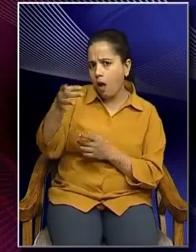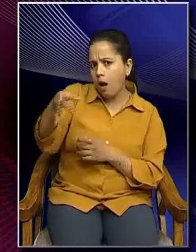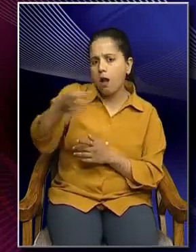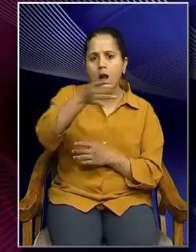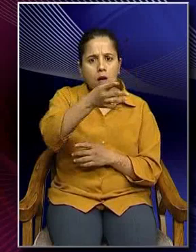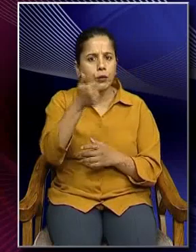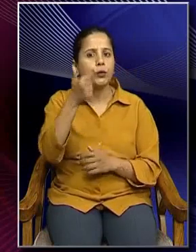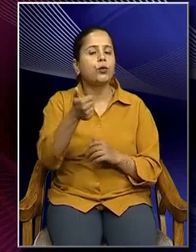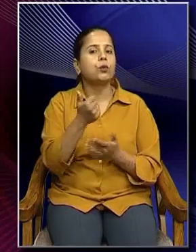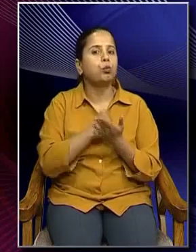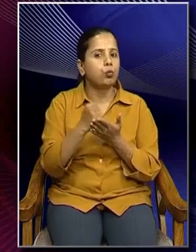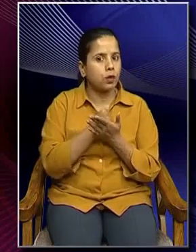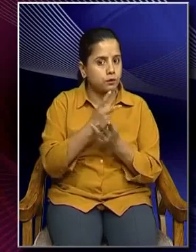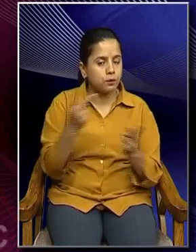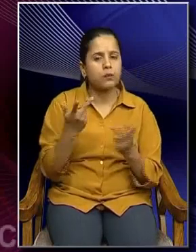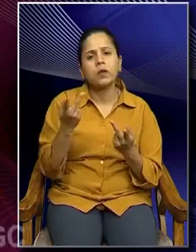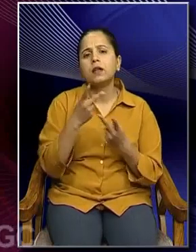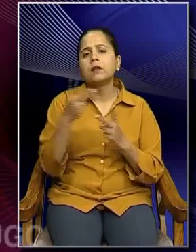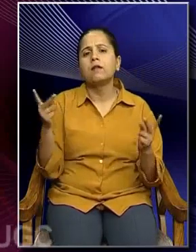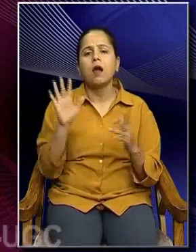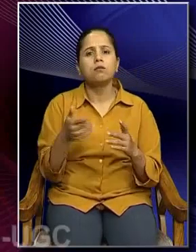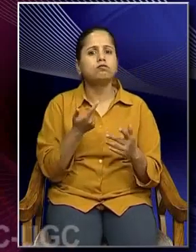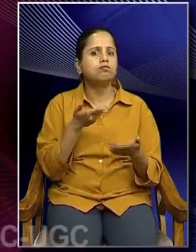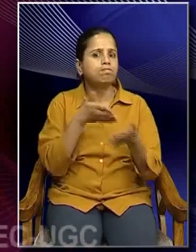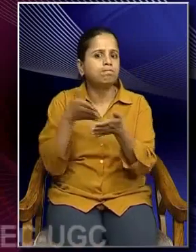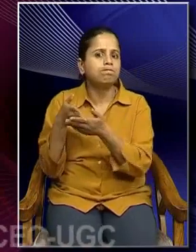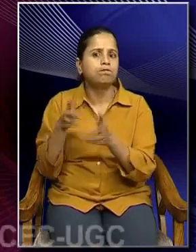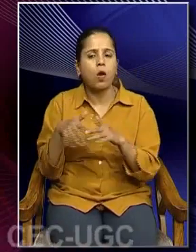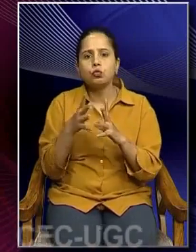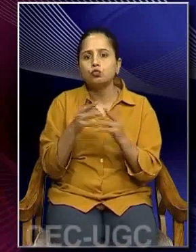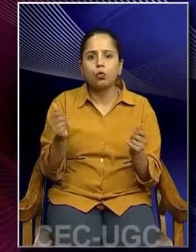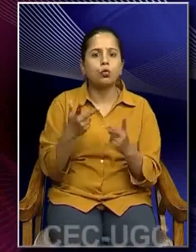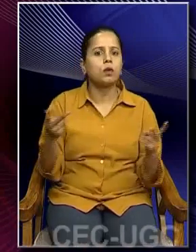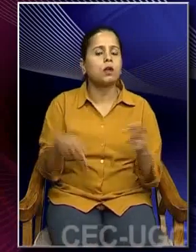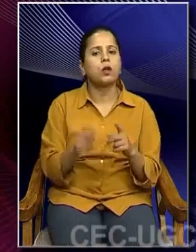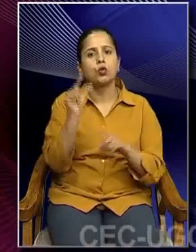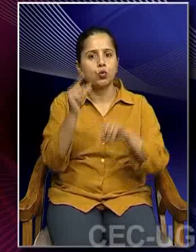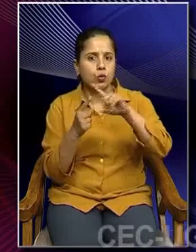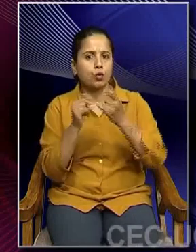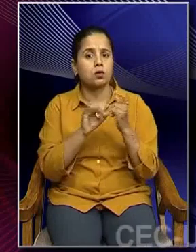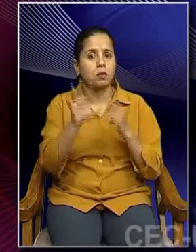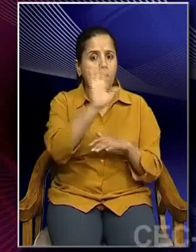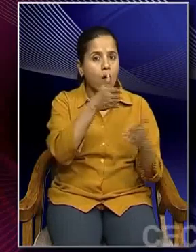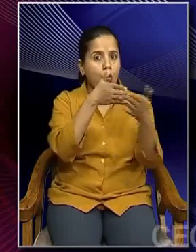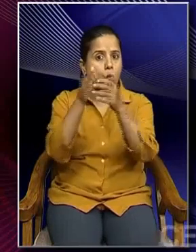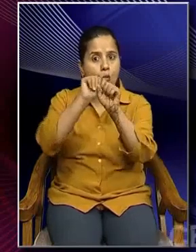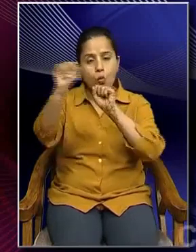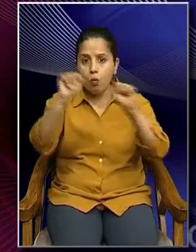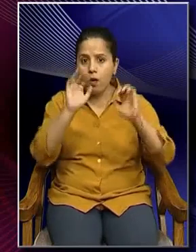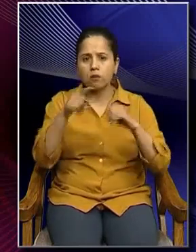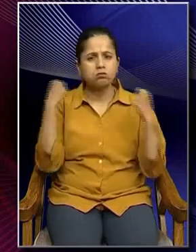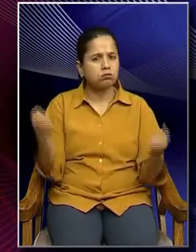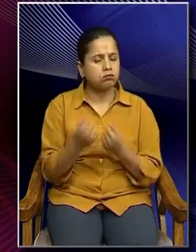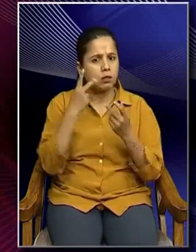good practices and whatever different bottlenecks that different states or UT might be facing in their efforts